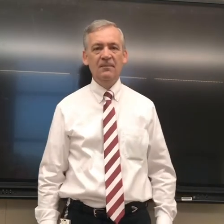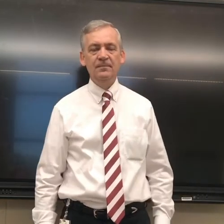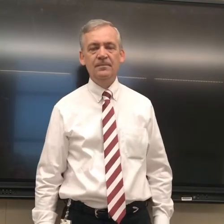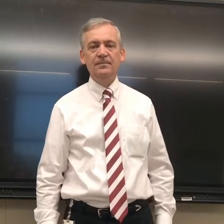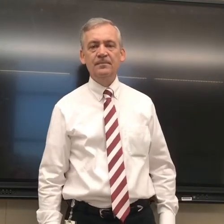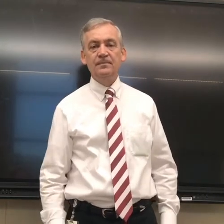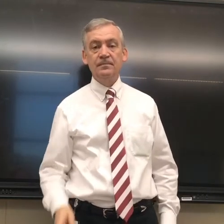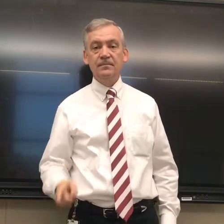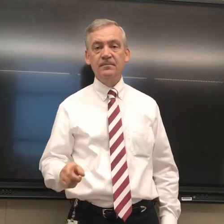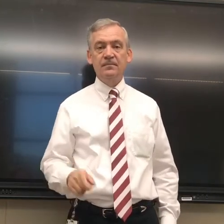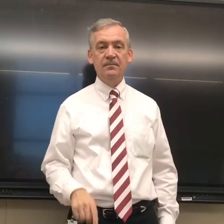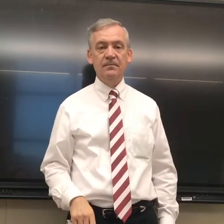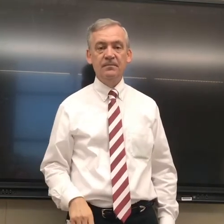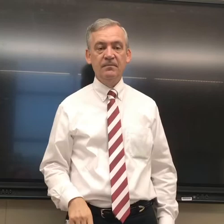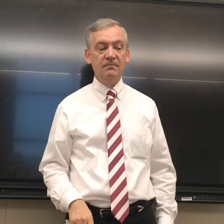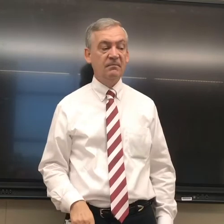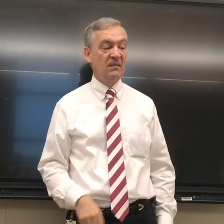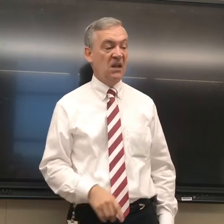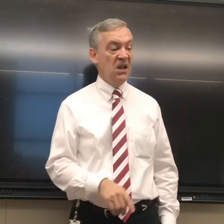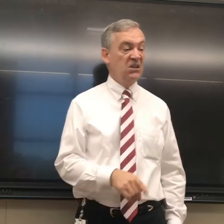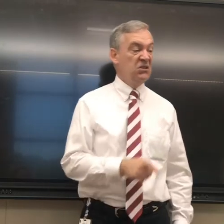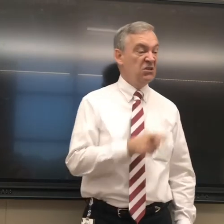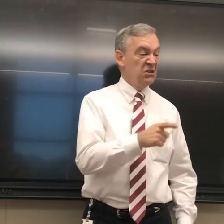She's fooling with them crazy flowers.